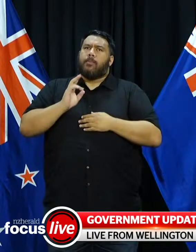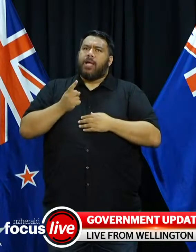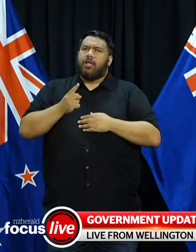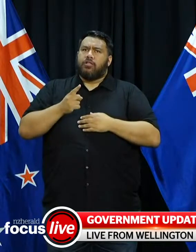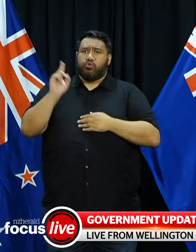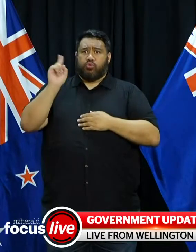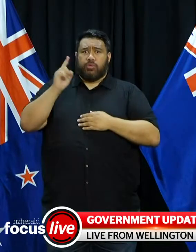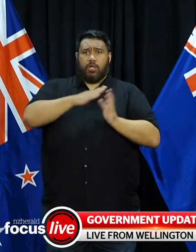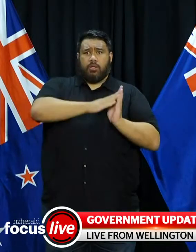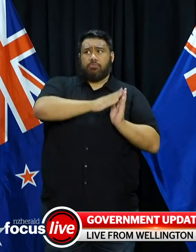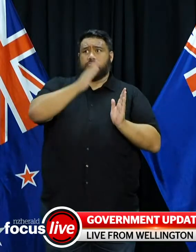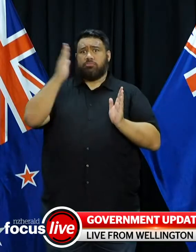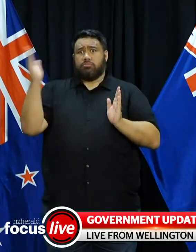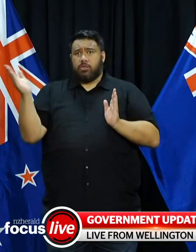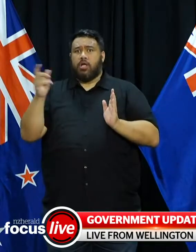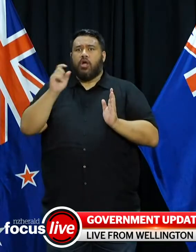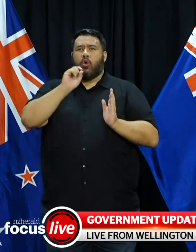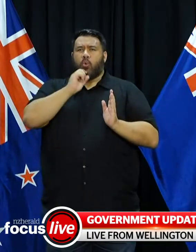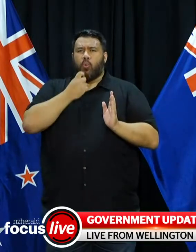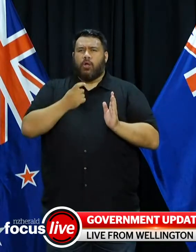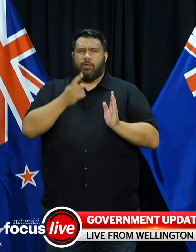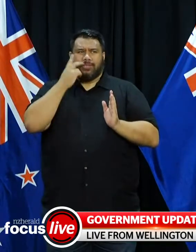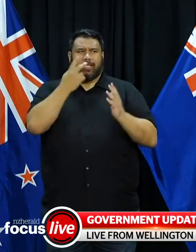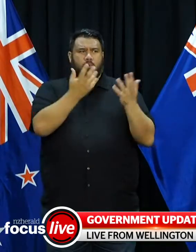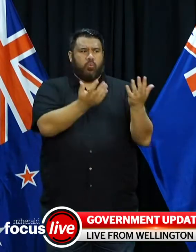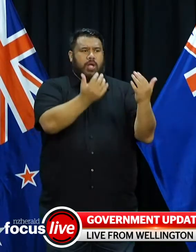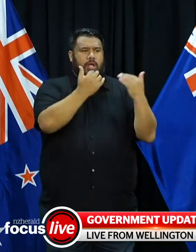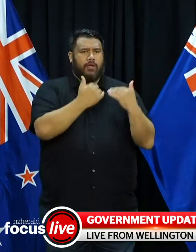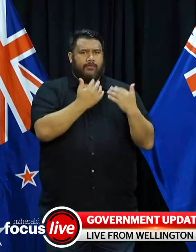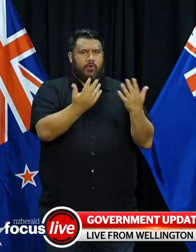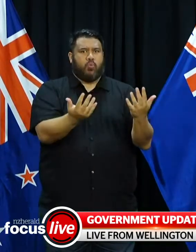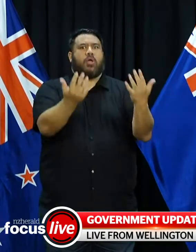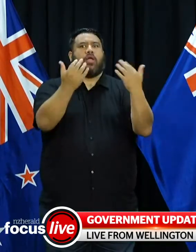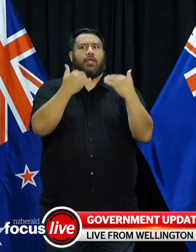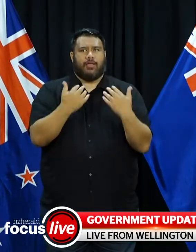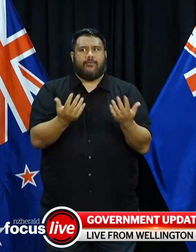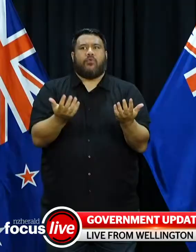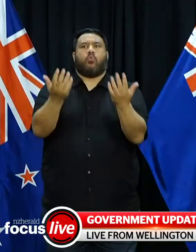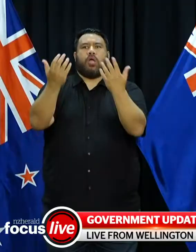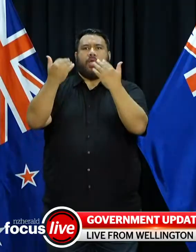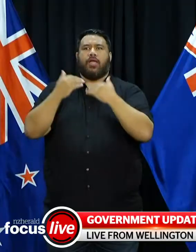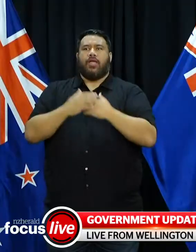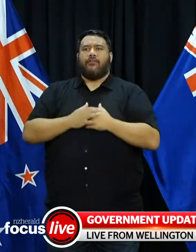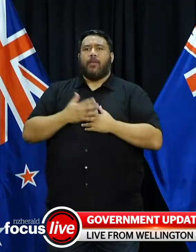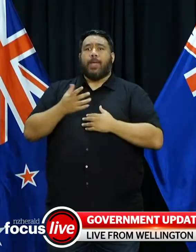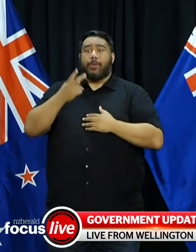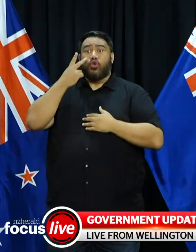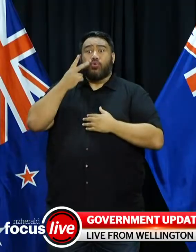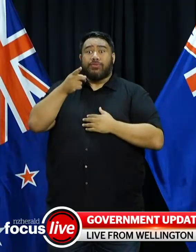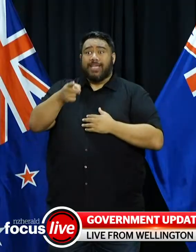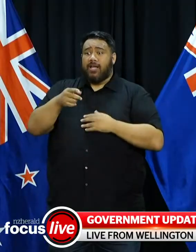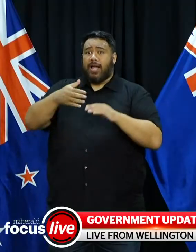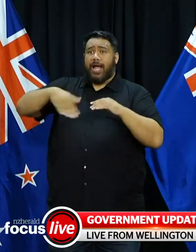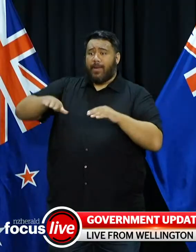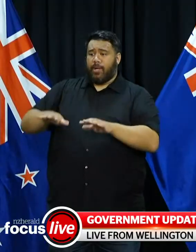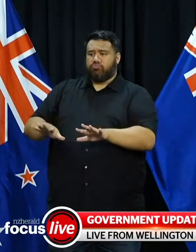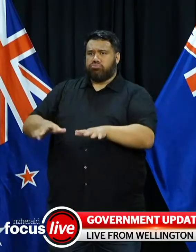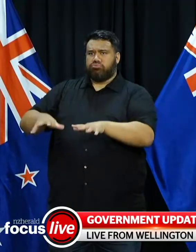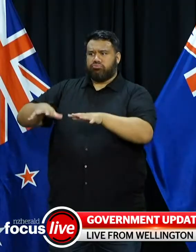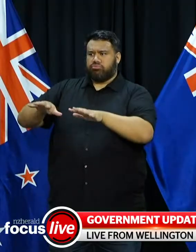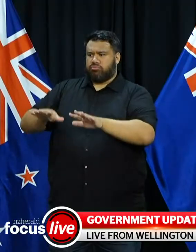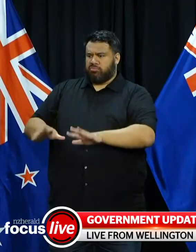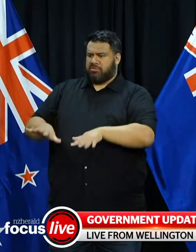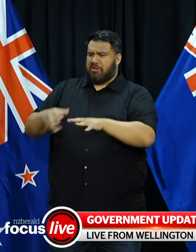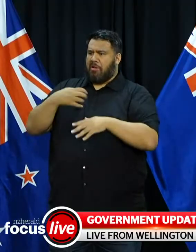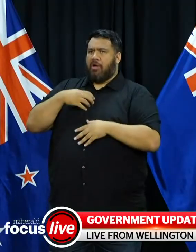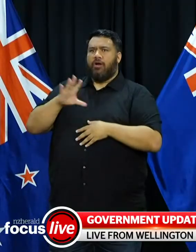of the day, we expect a series of waves to come in. Some of the local harbors might even have energy. They might even have waves sloshing around from the